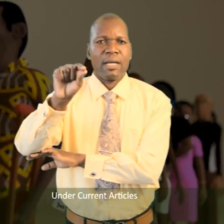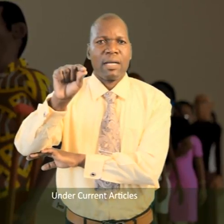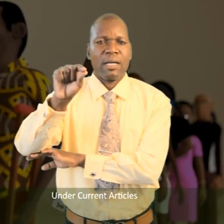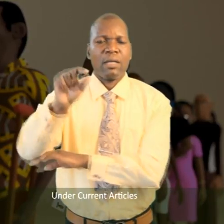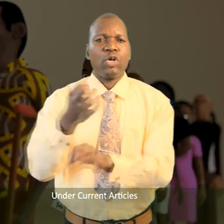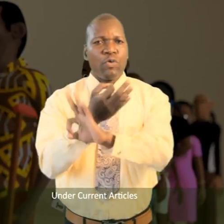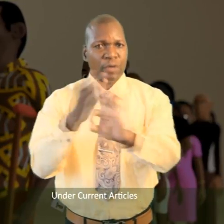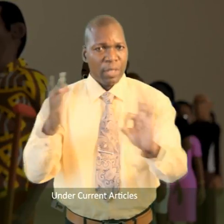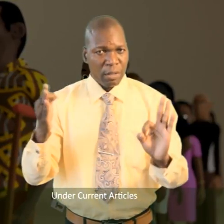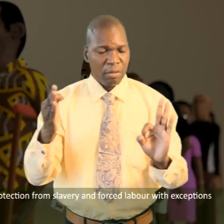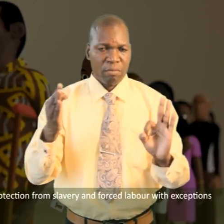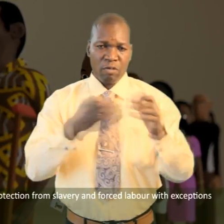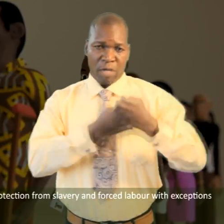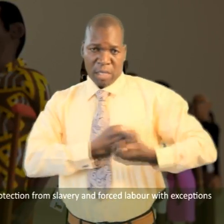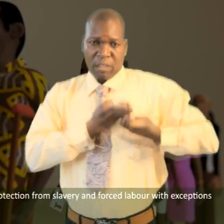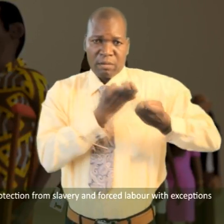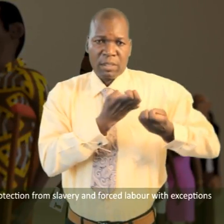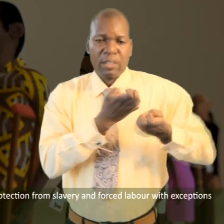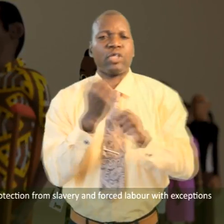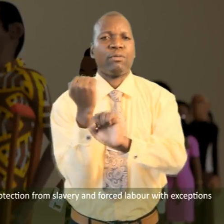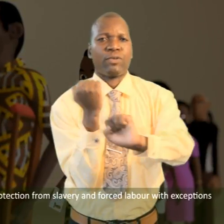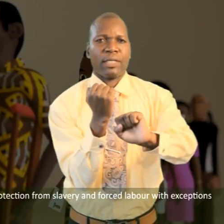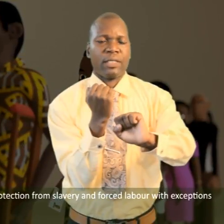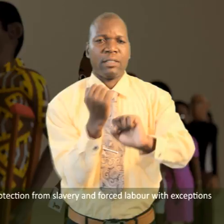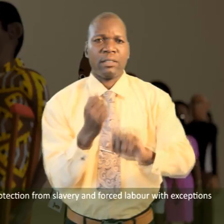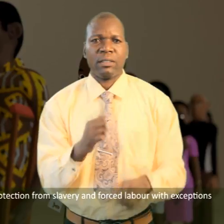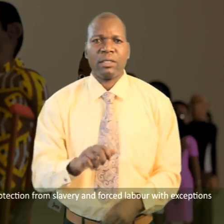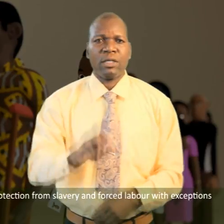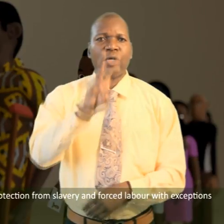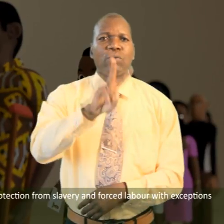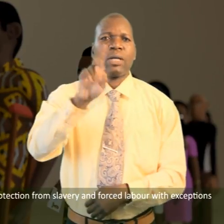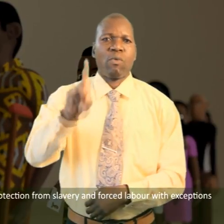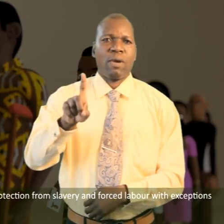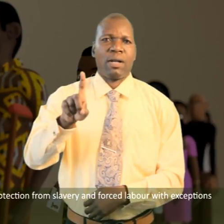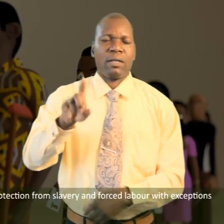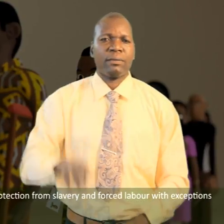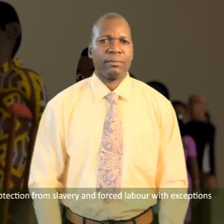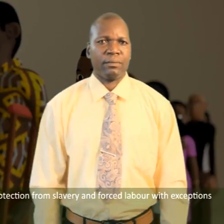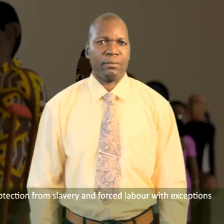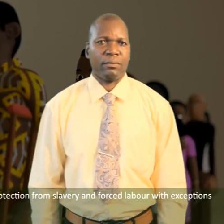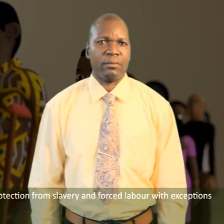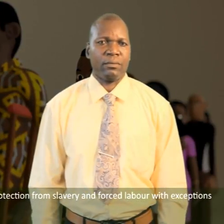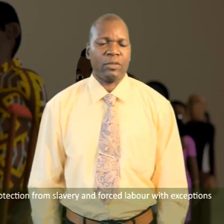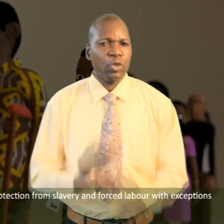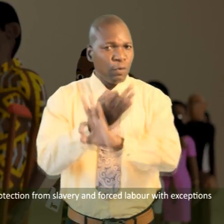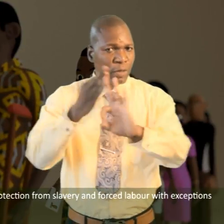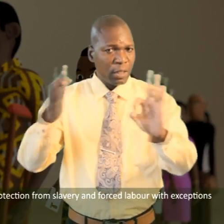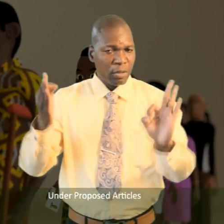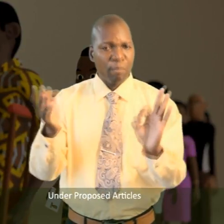articles, 14, protection from slavery and forced labor with exceptions. Under